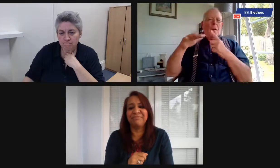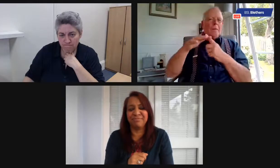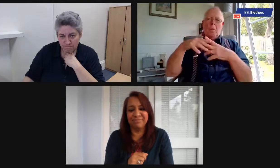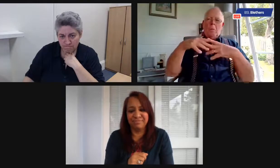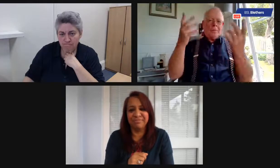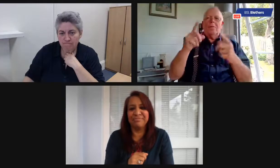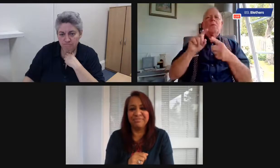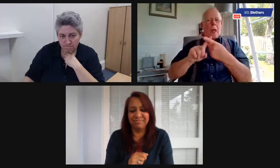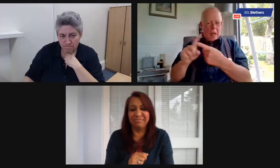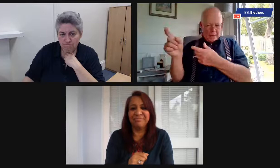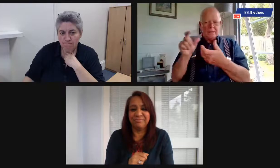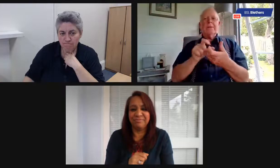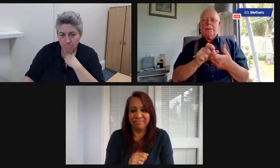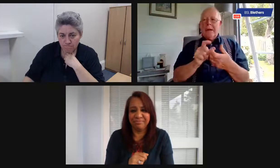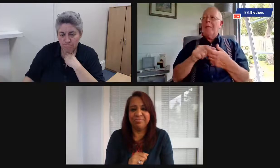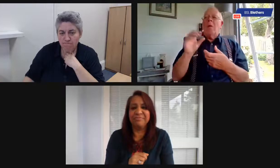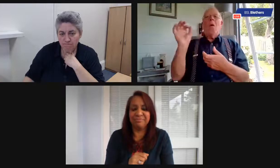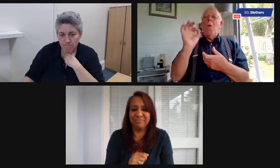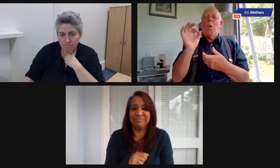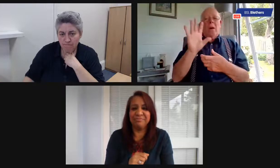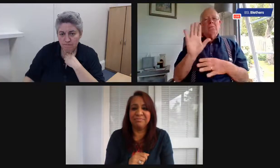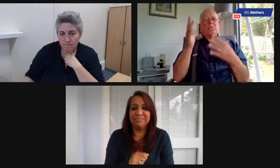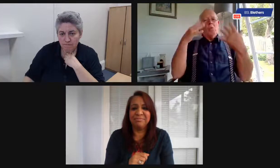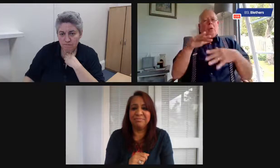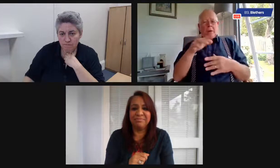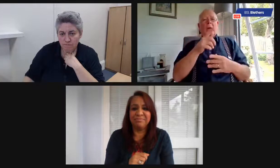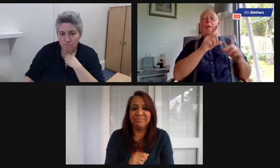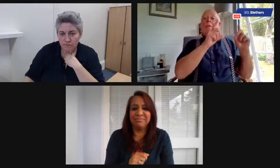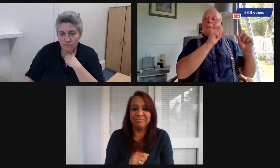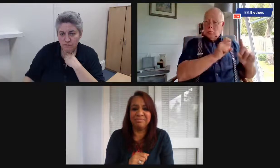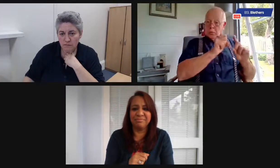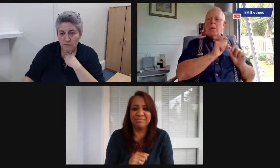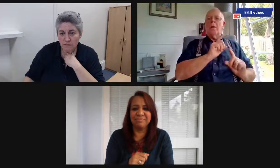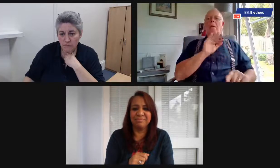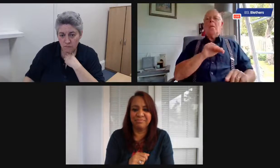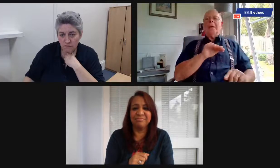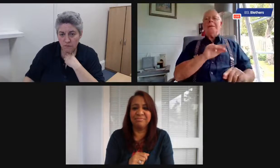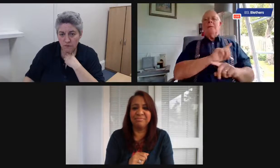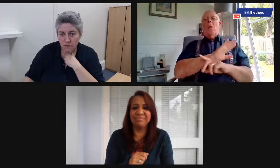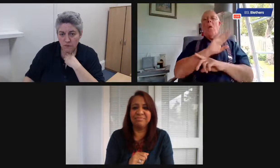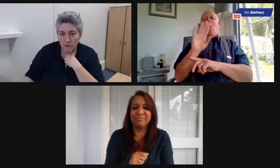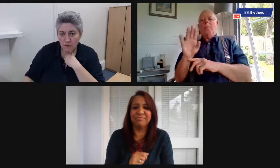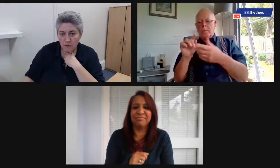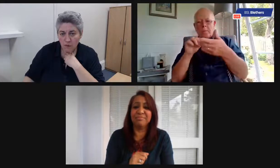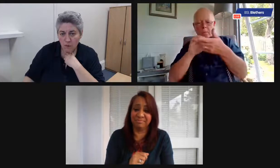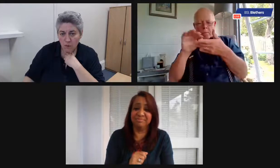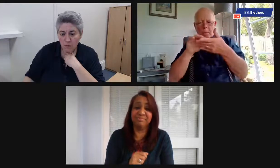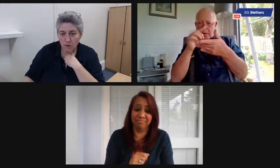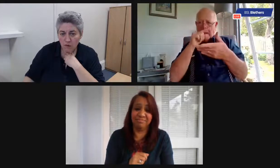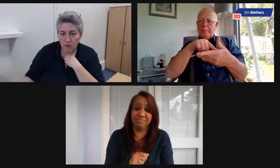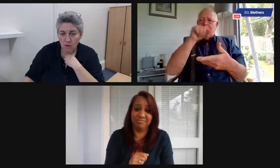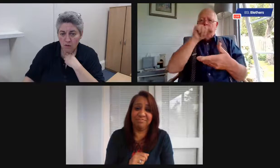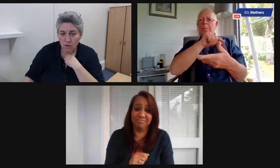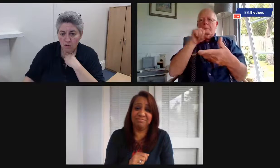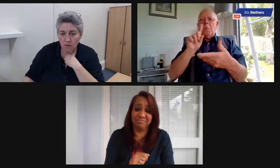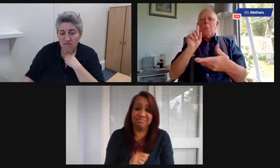having 4G or some kind of signal available. If you haven't got that signal available in the field, don't